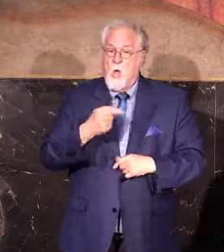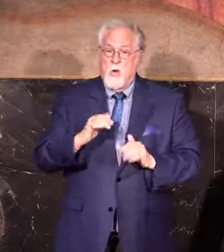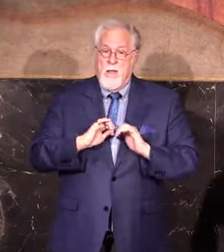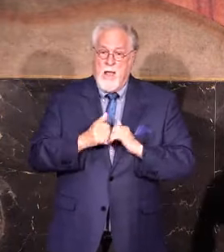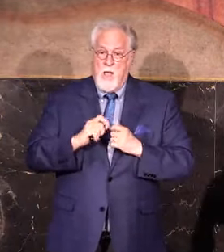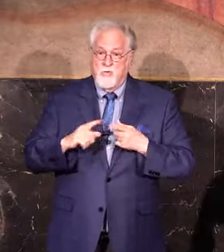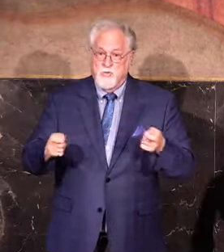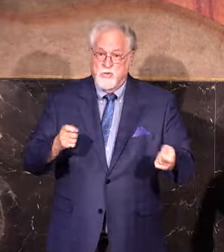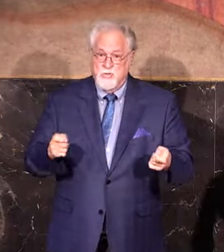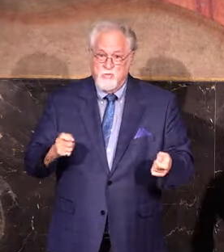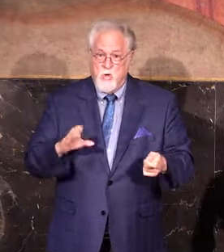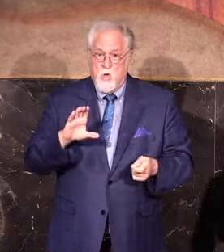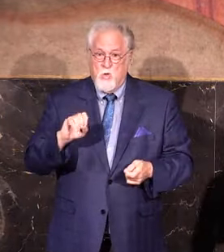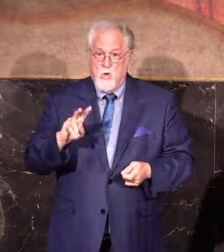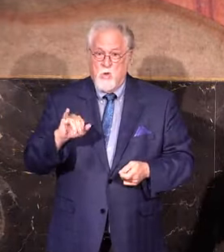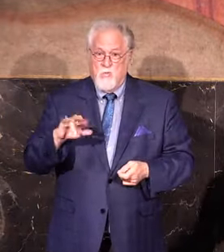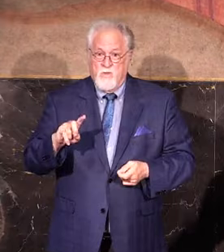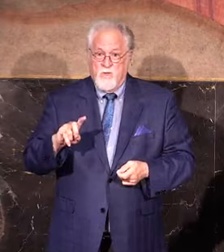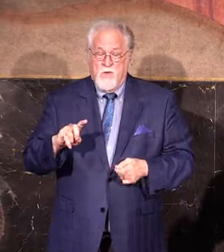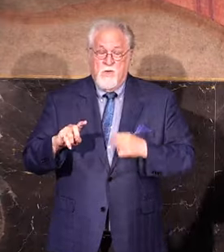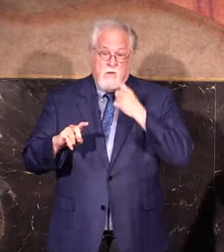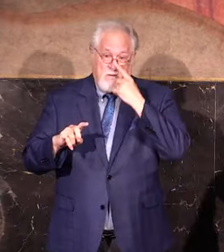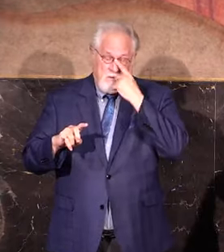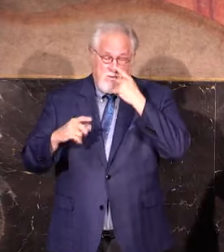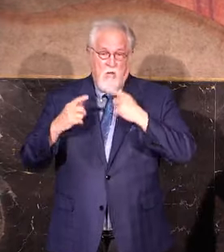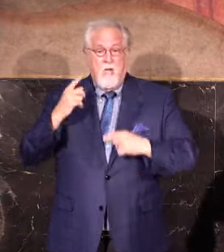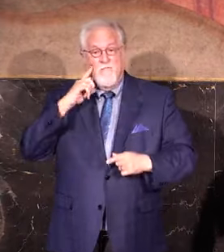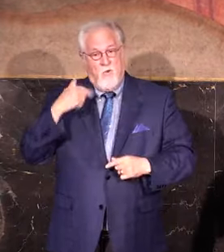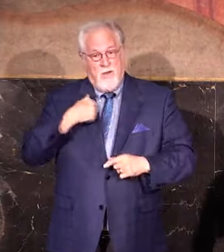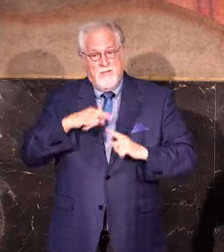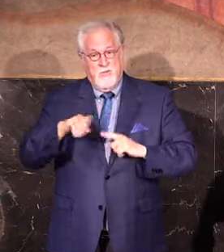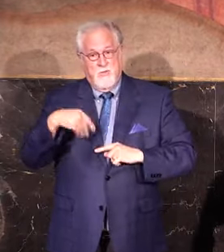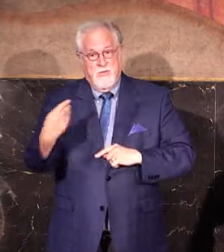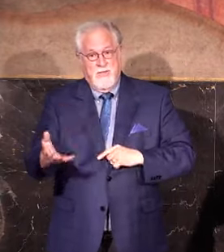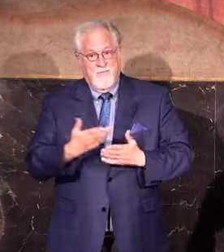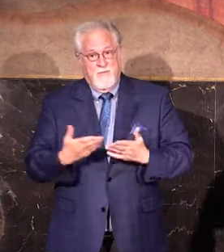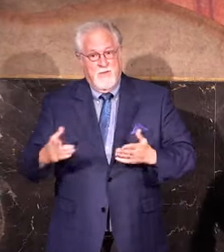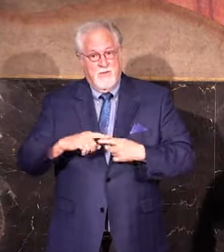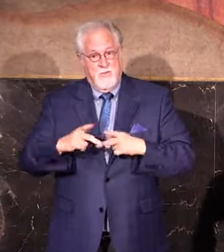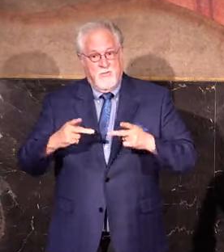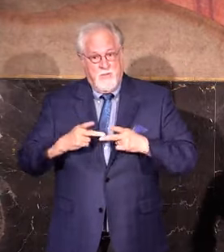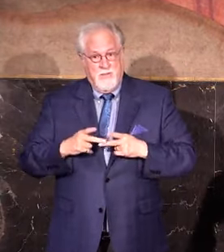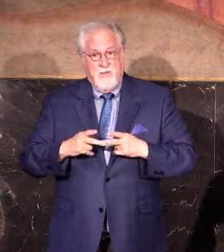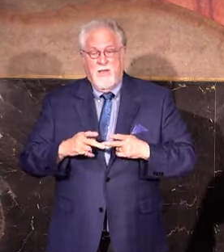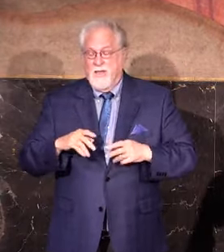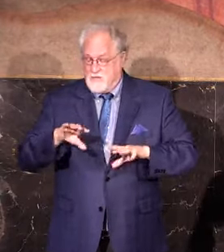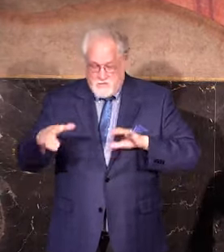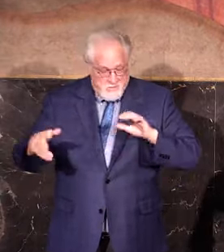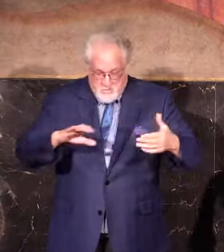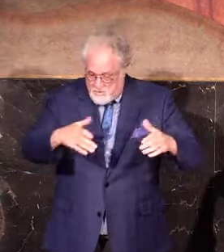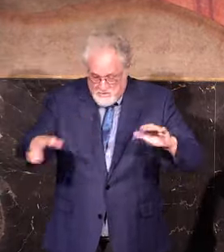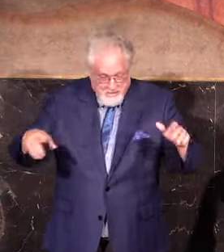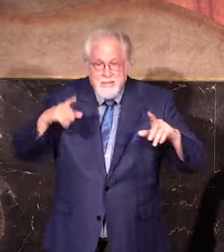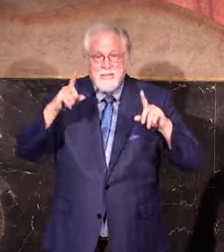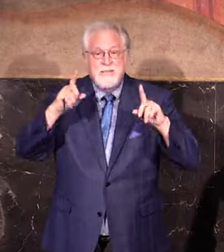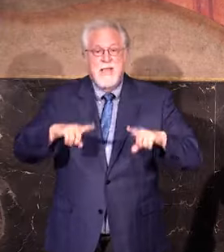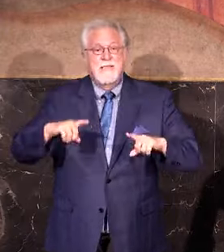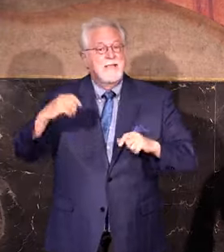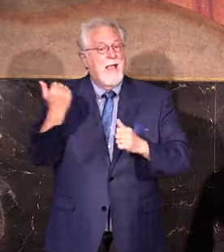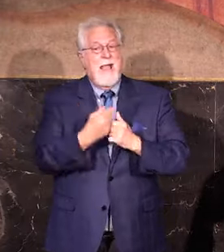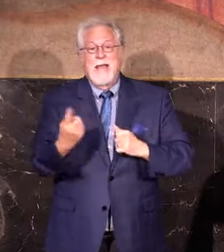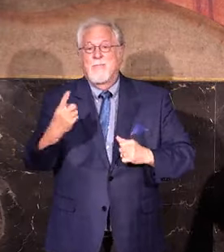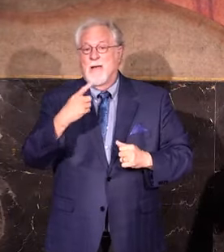to control the COVID outbreak, the only way for us to get resources to places that we need, is to turn over every rock and test anybody that we think